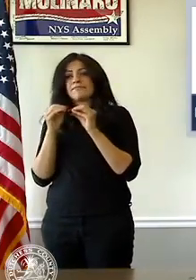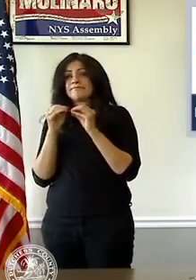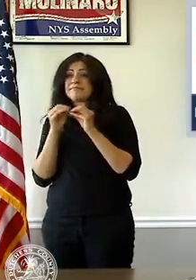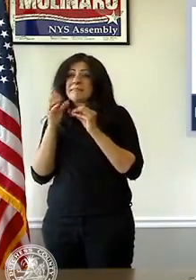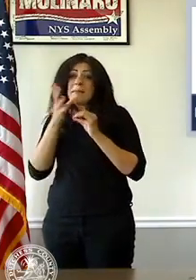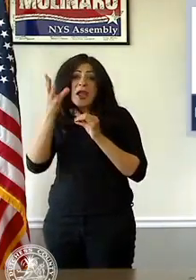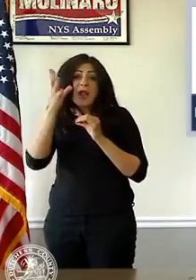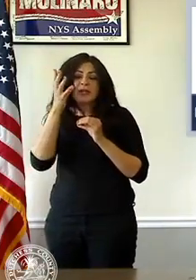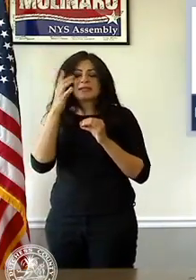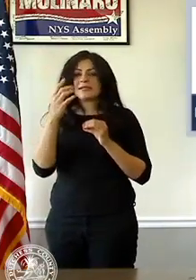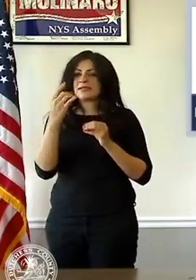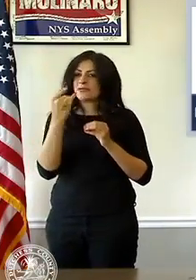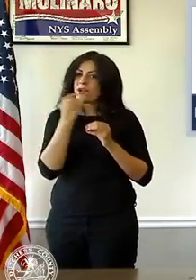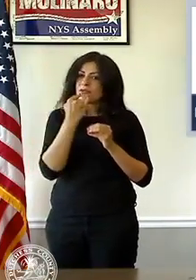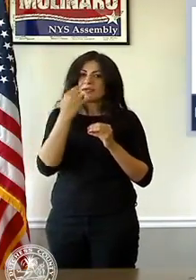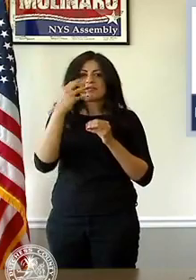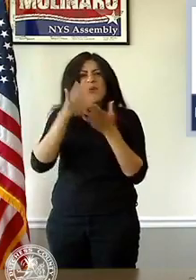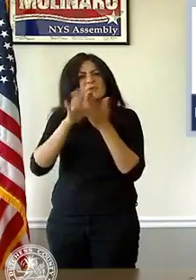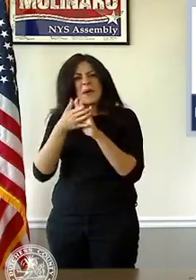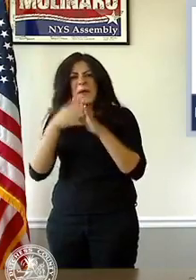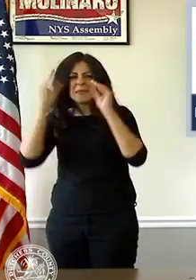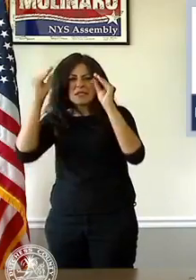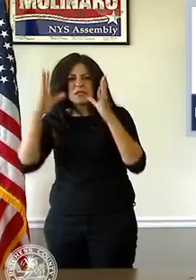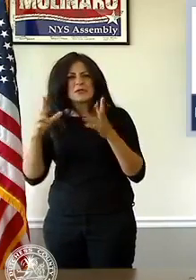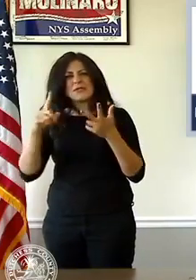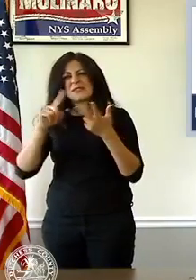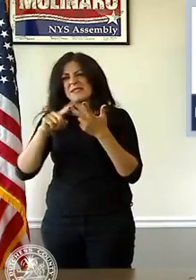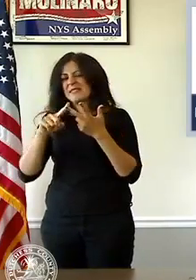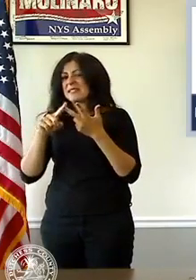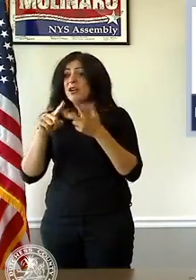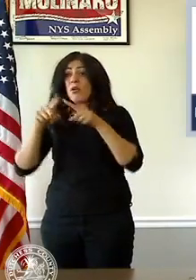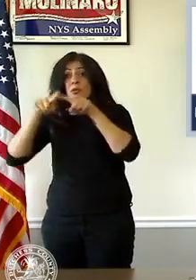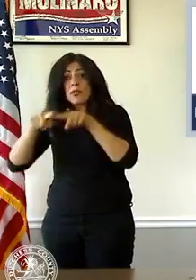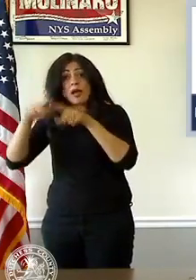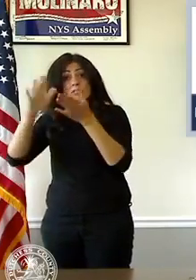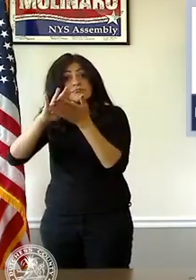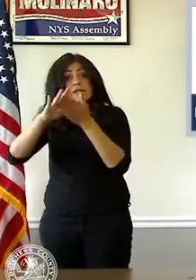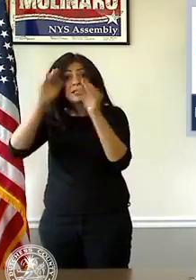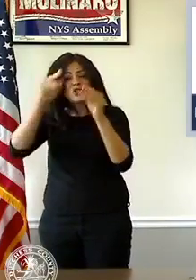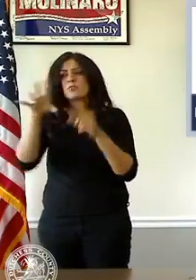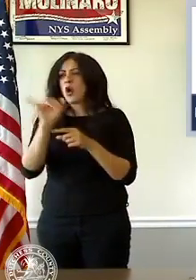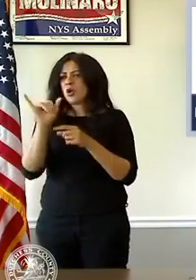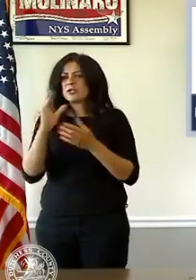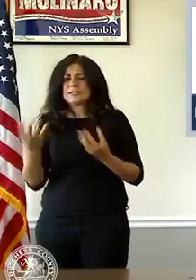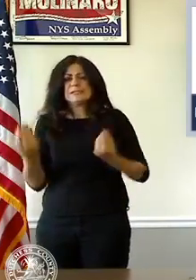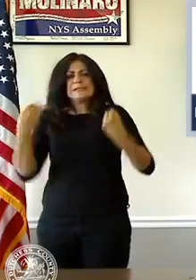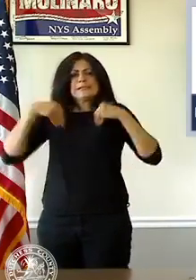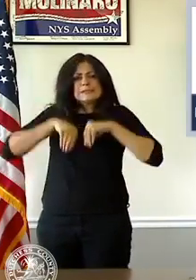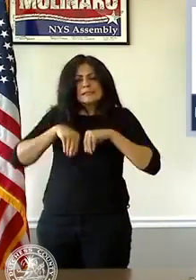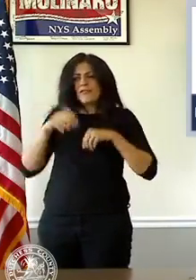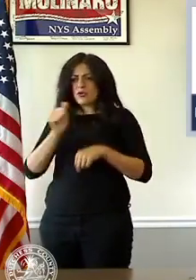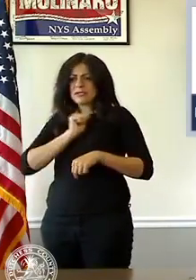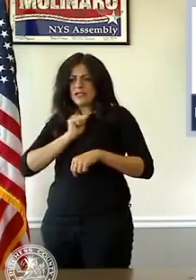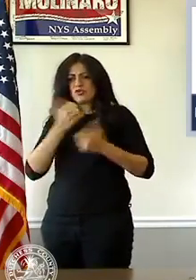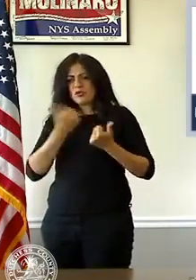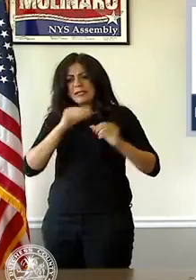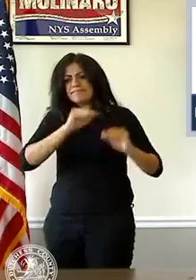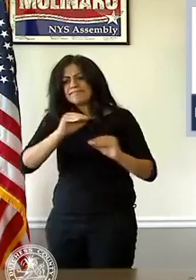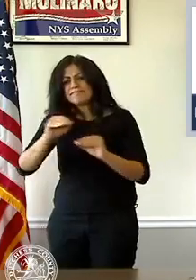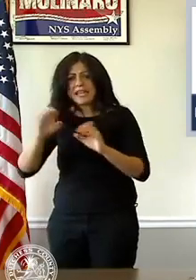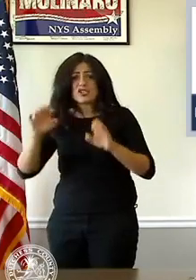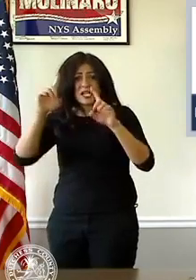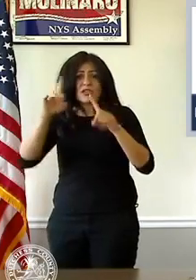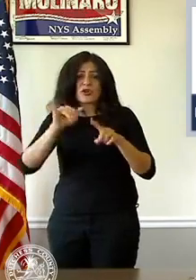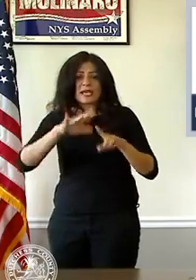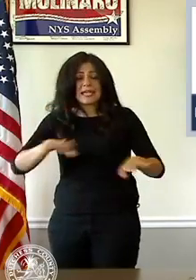and referees. They've become teachers in many ways, relying not only on school teachers, but their own resources to educate their kids. I know